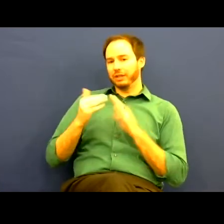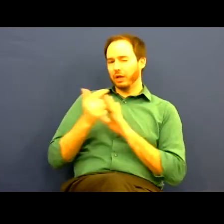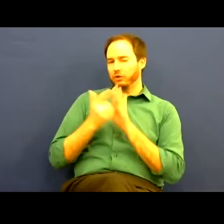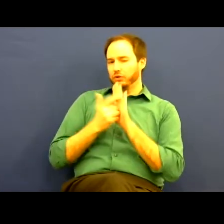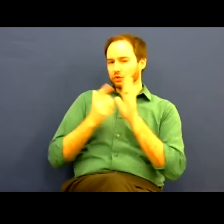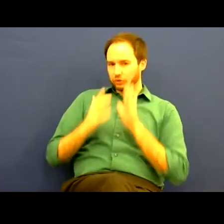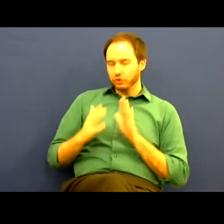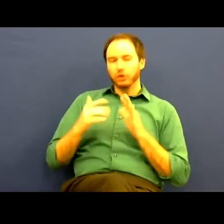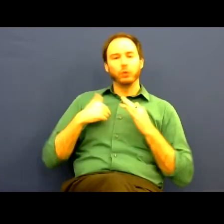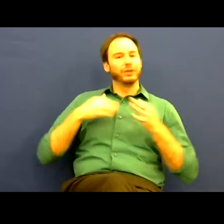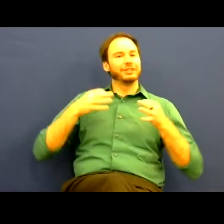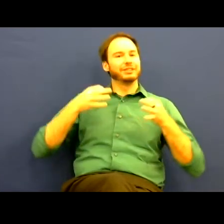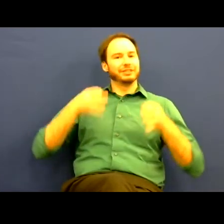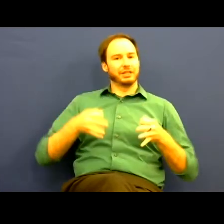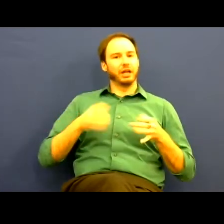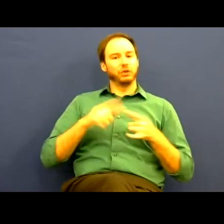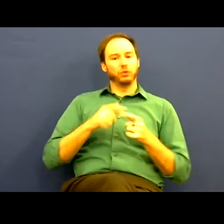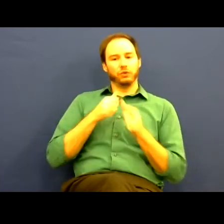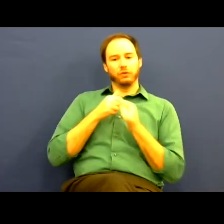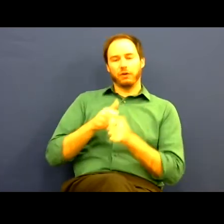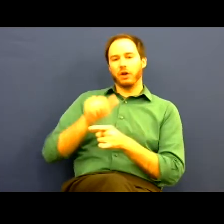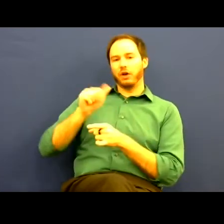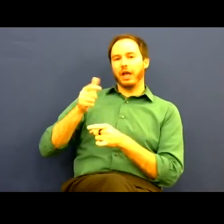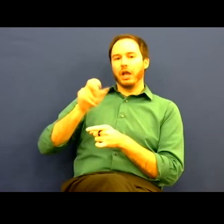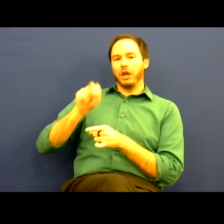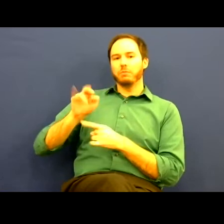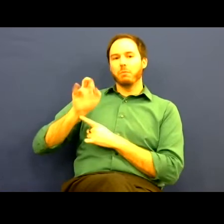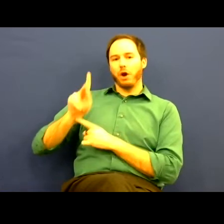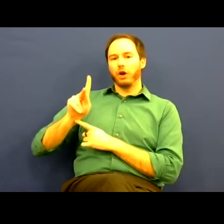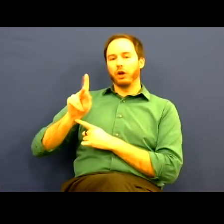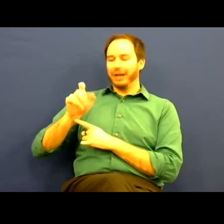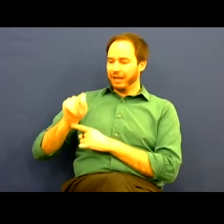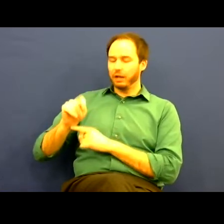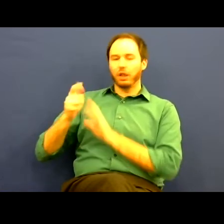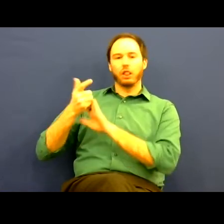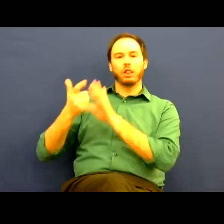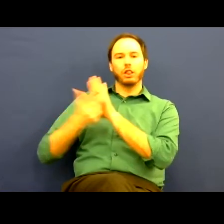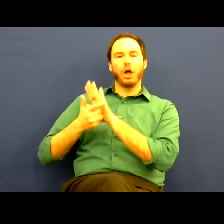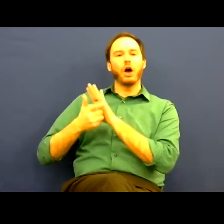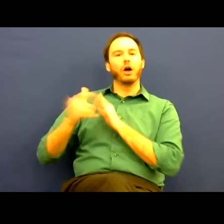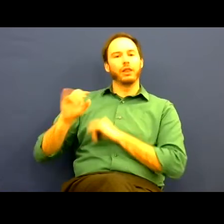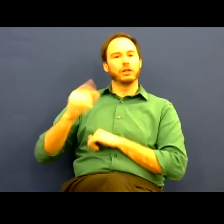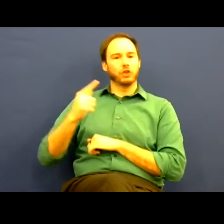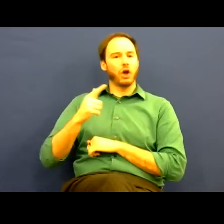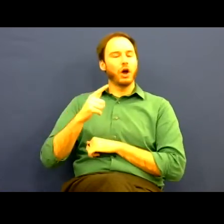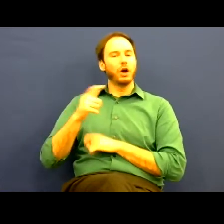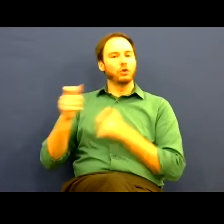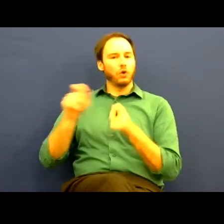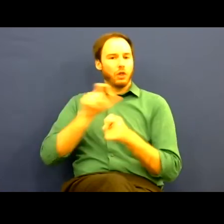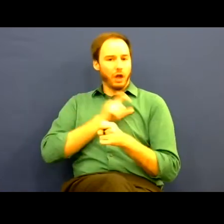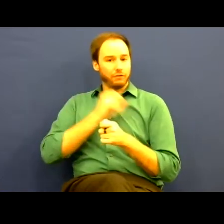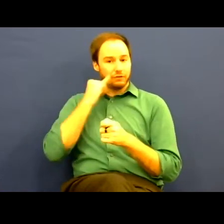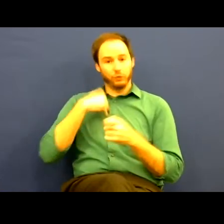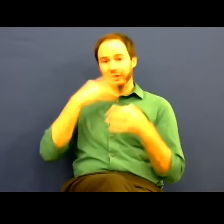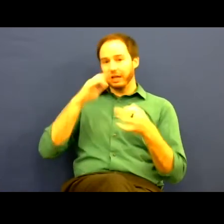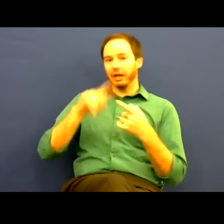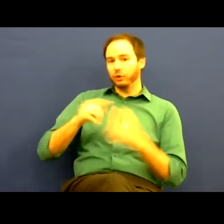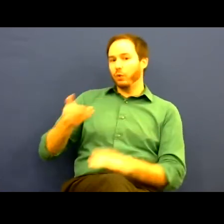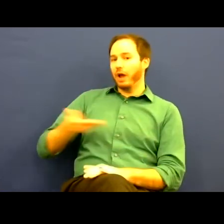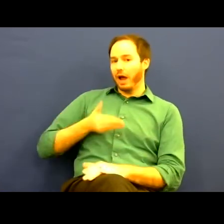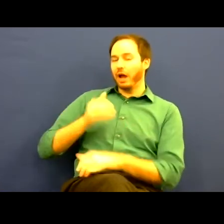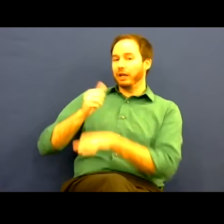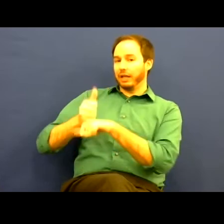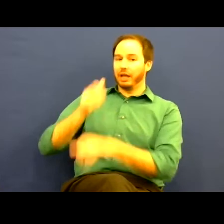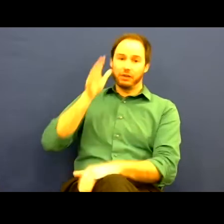it just stick to the Ag and Markets law, which is dog control officer. If we ever add an animal control officer